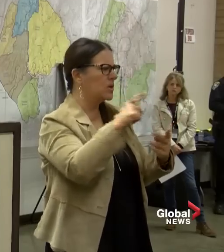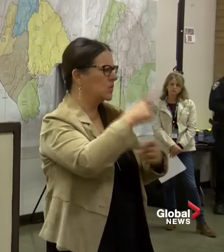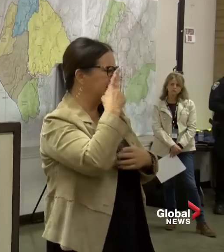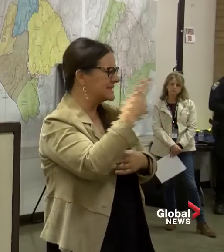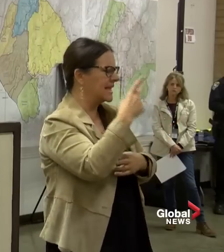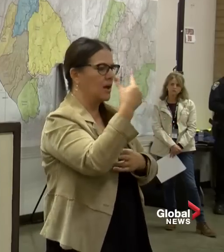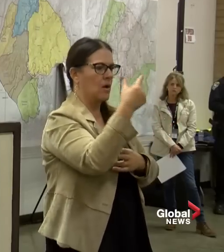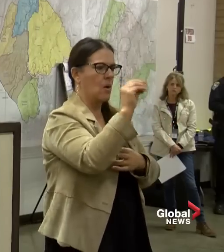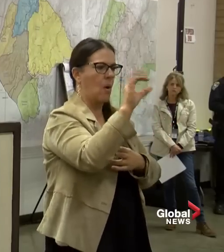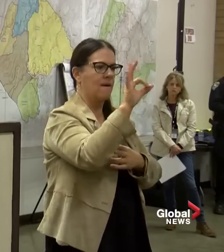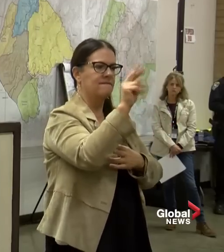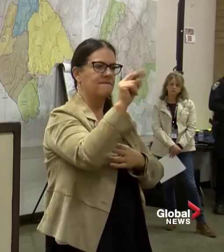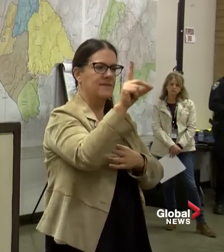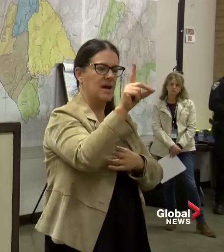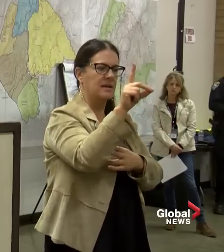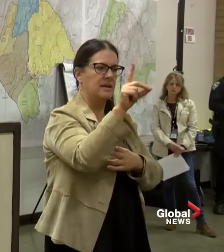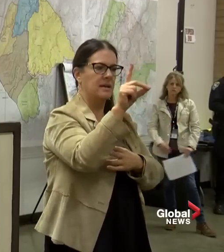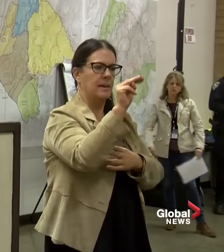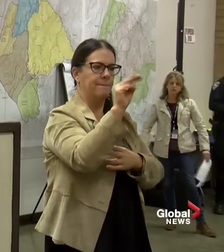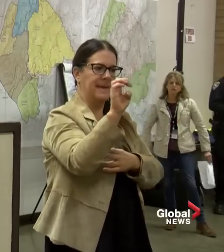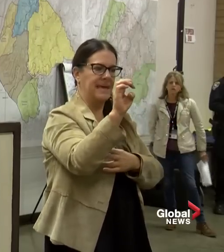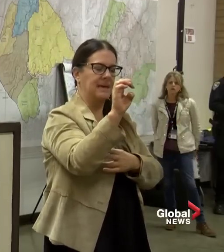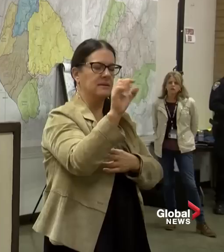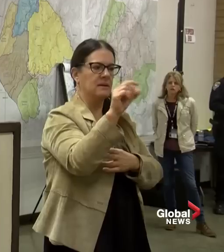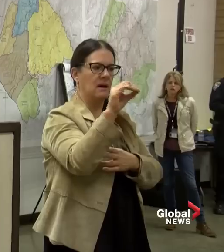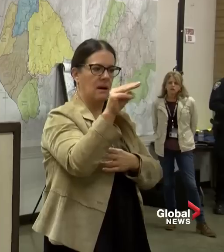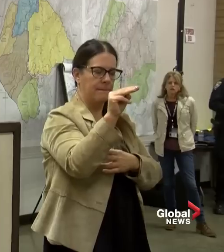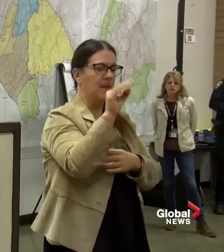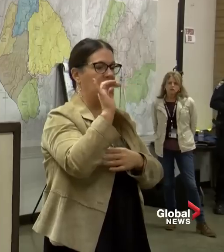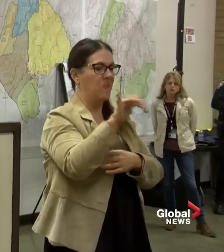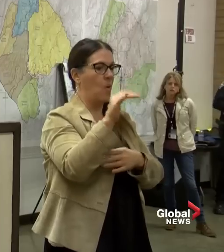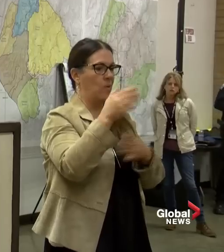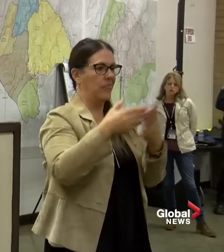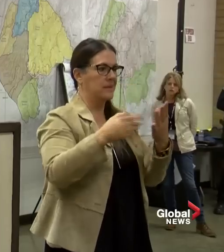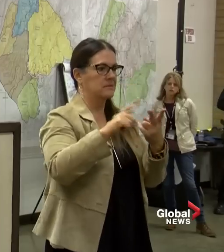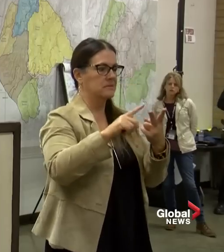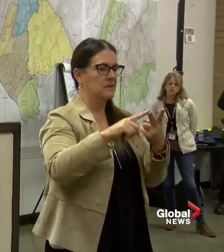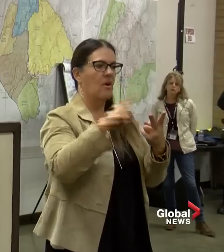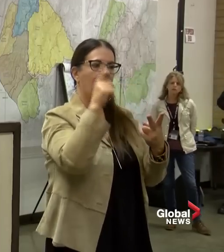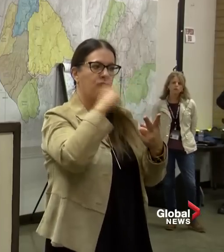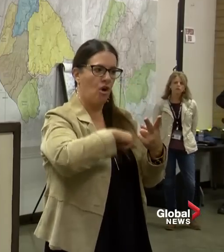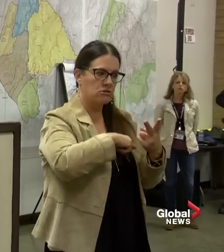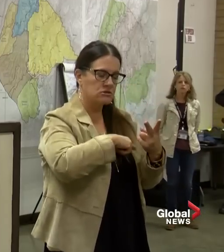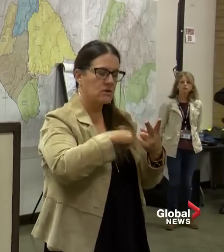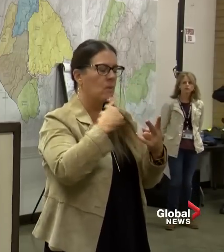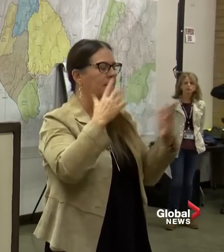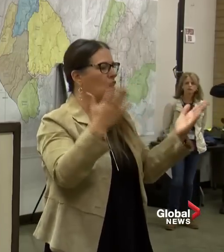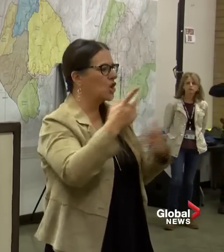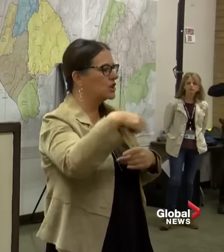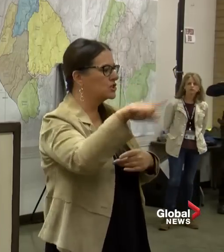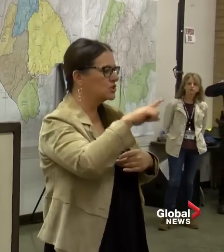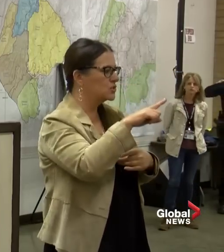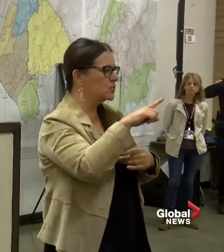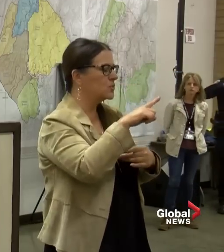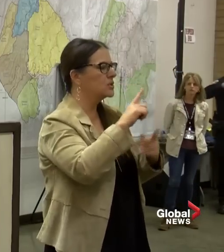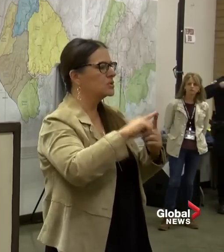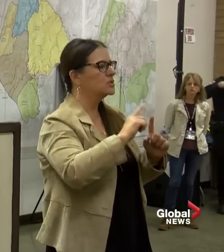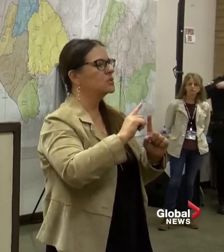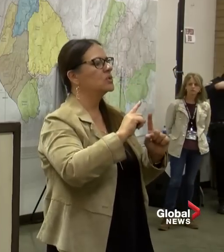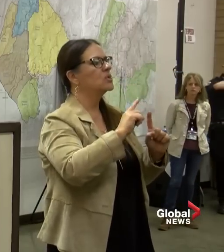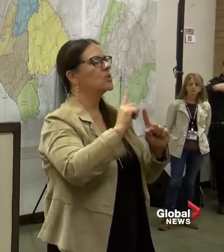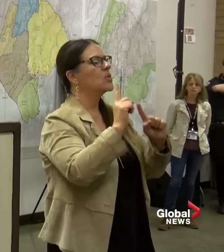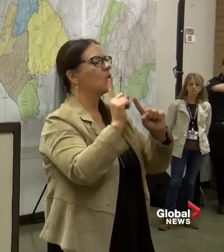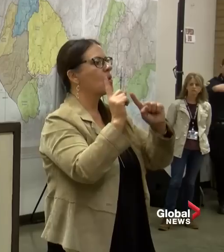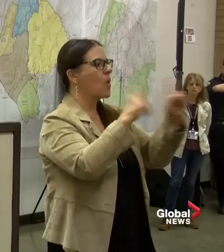sites and false charity contributions. We encourage folks to go to the Butte